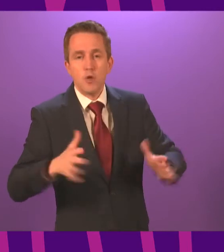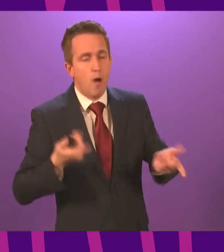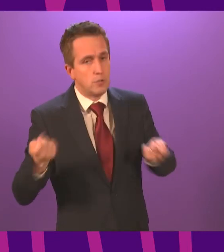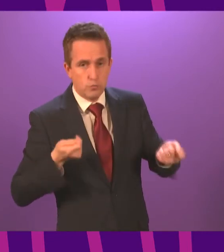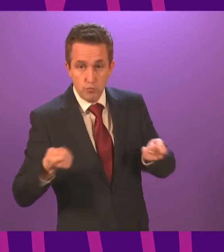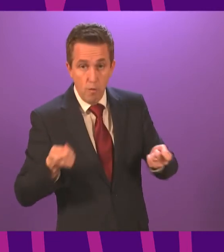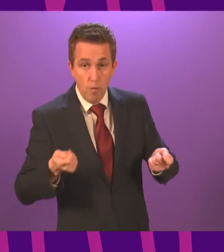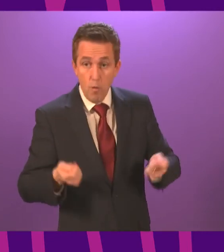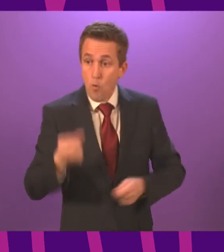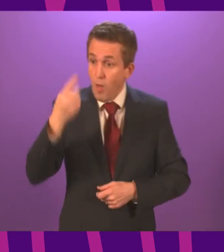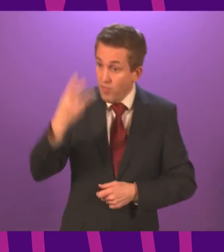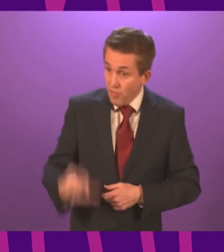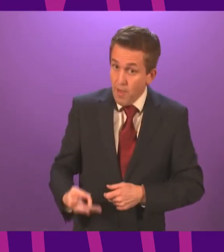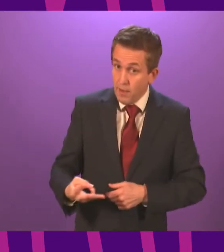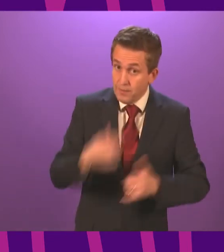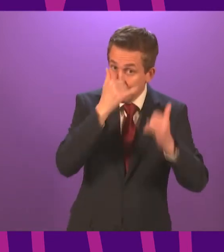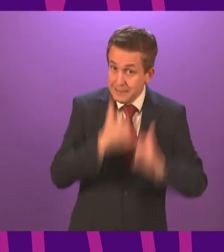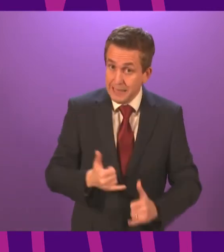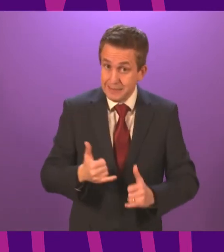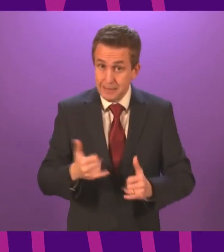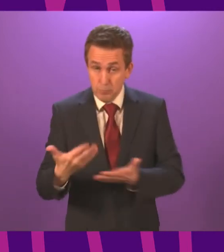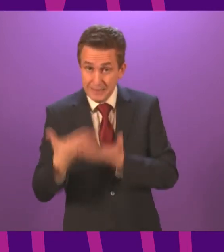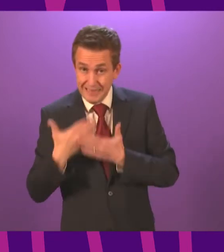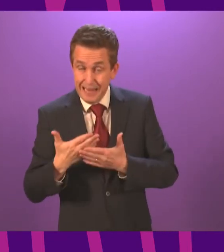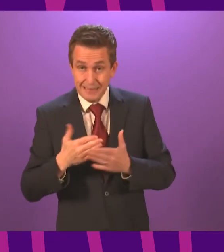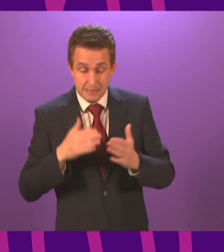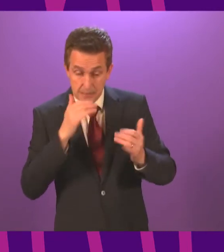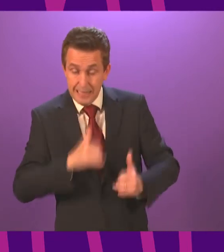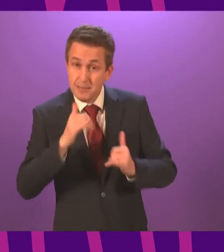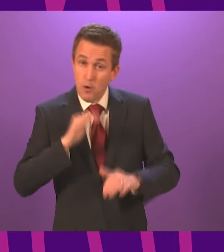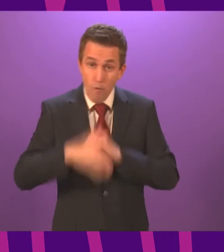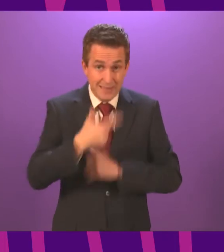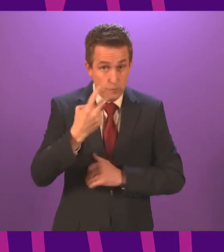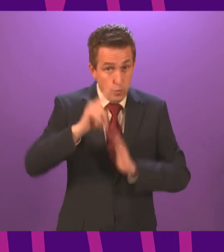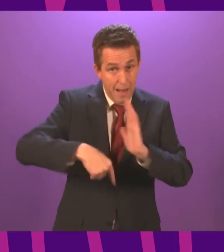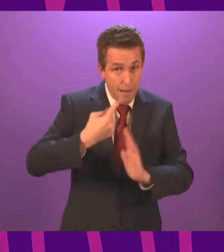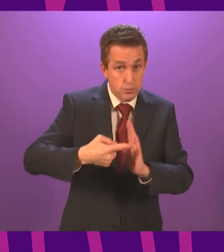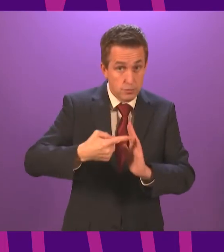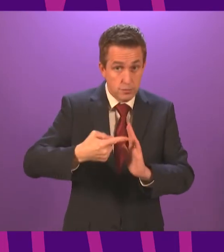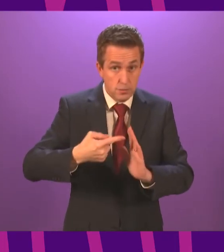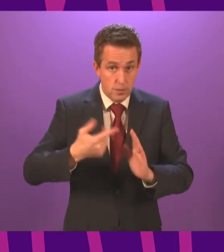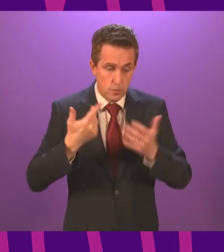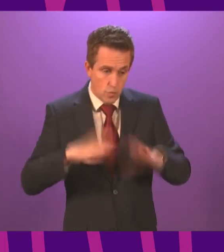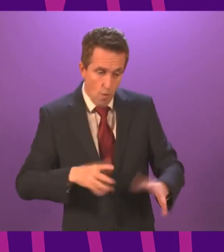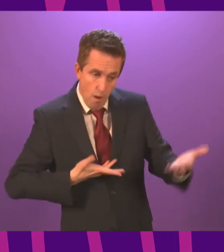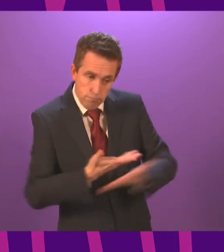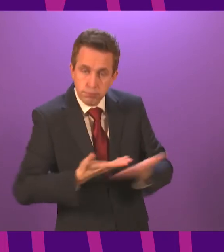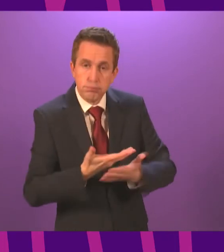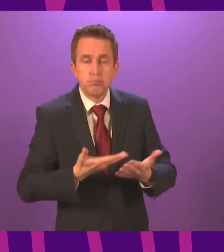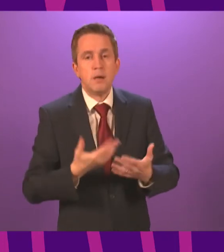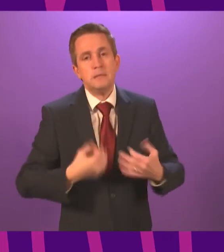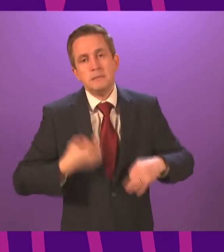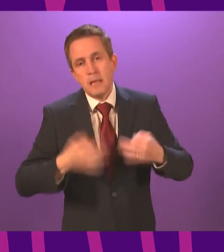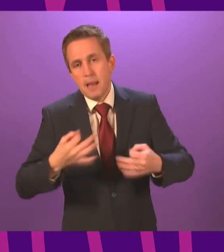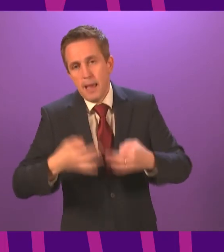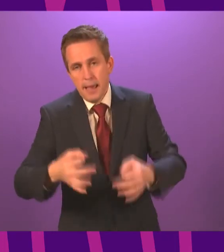over a third of test and protect cases were taking more than 72 hours from notifying contact tracers to them then speaking to the person with the